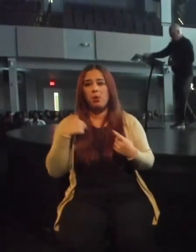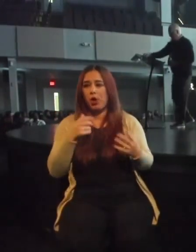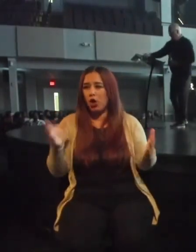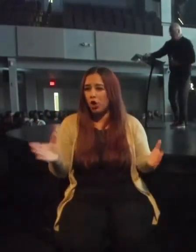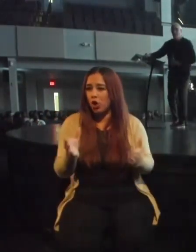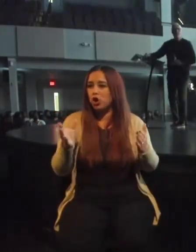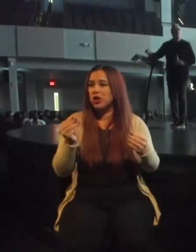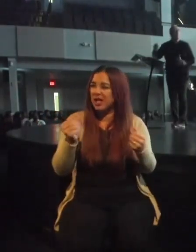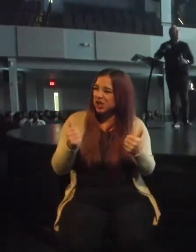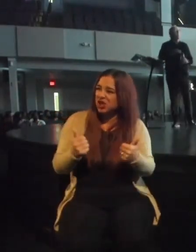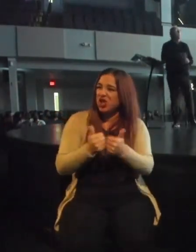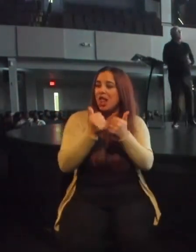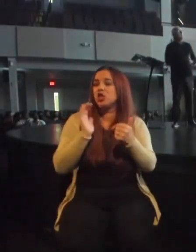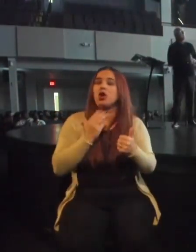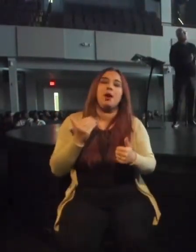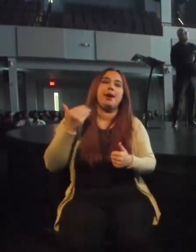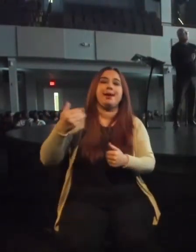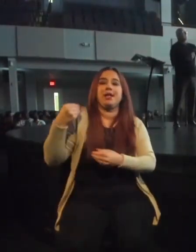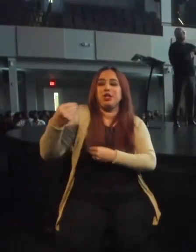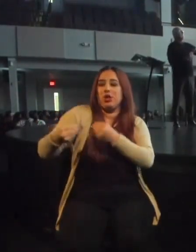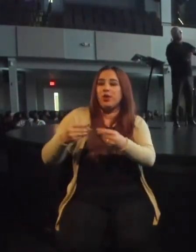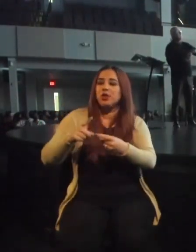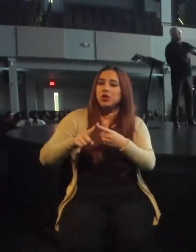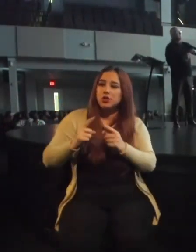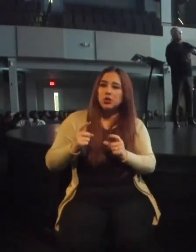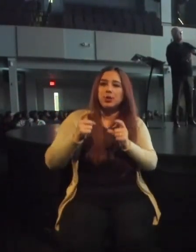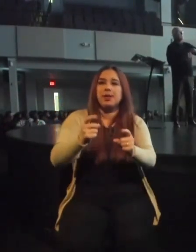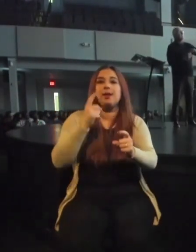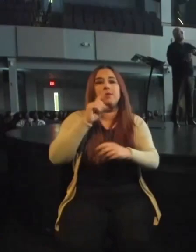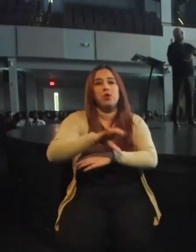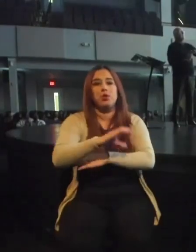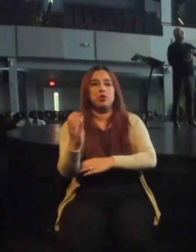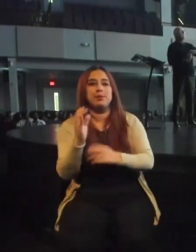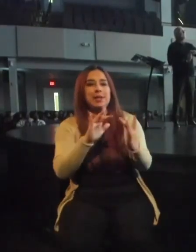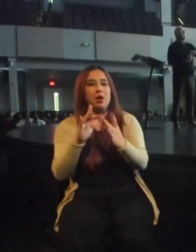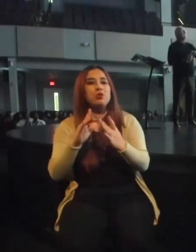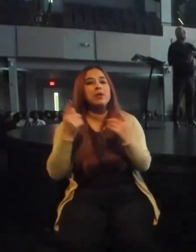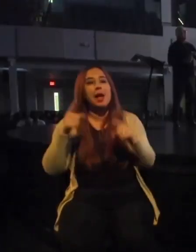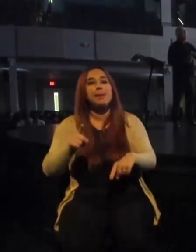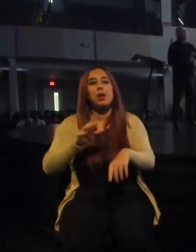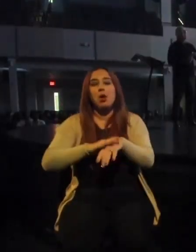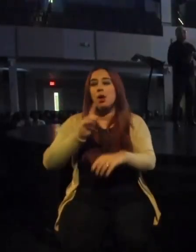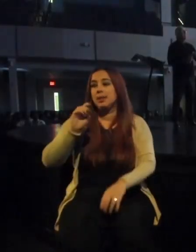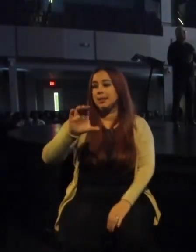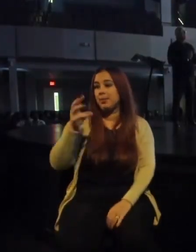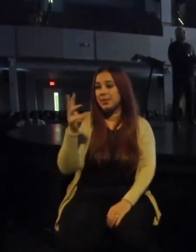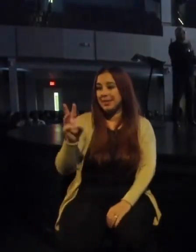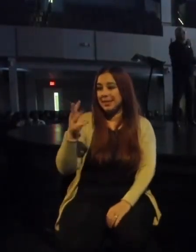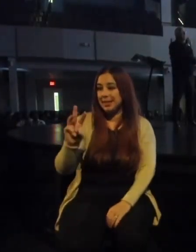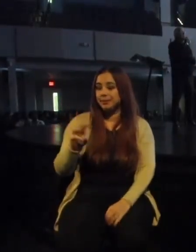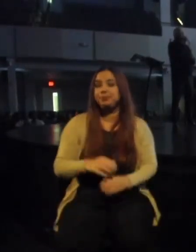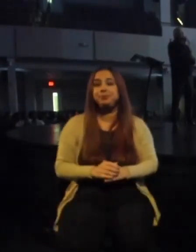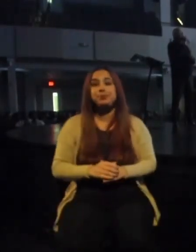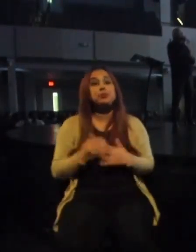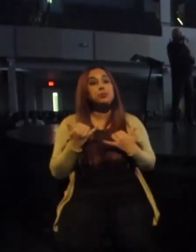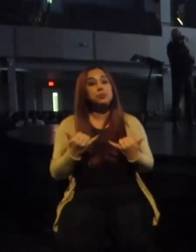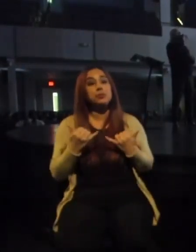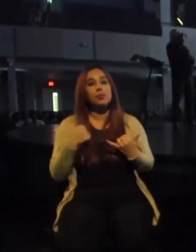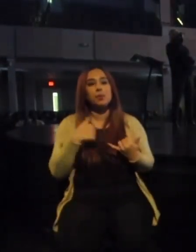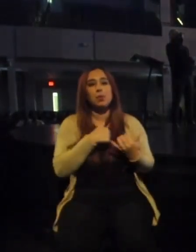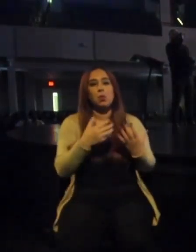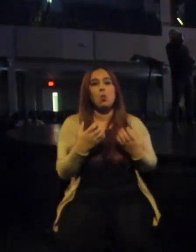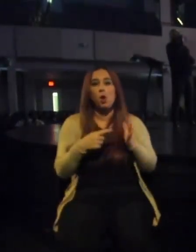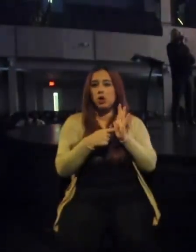and challenging our next generation to give towards the Christmas outreach coming up December 16th. And today, we want to show you how